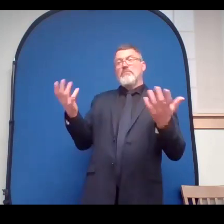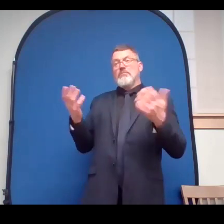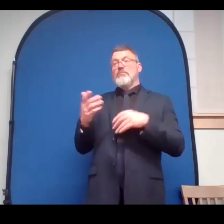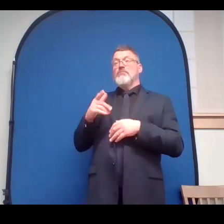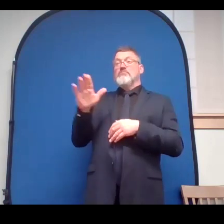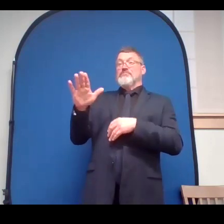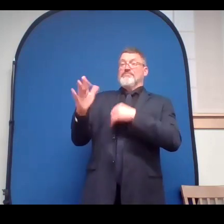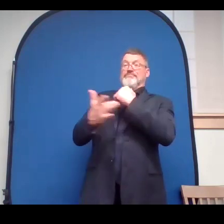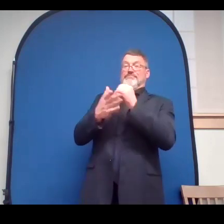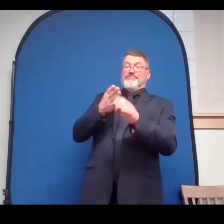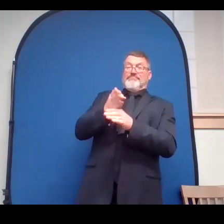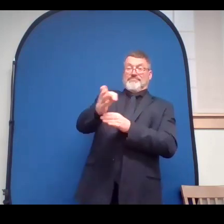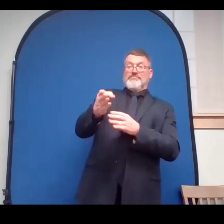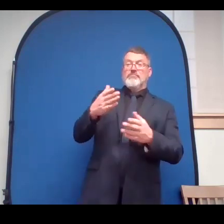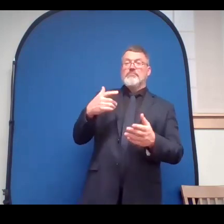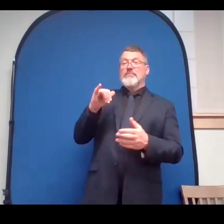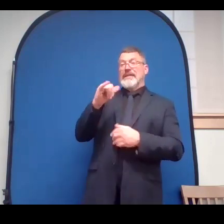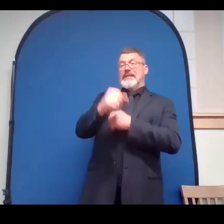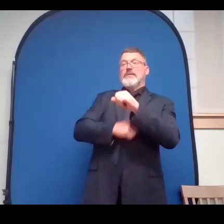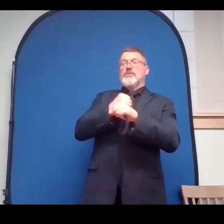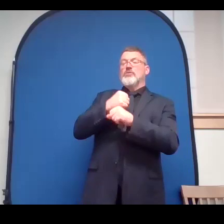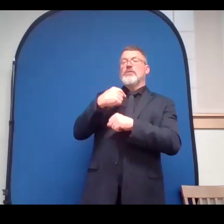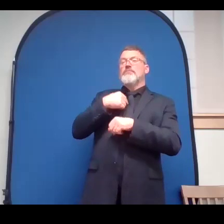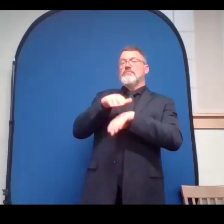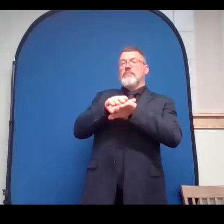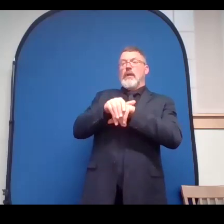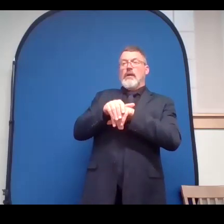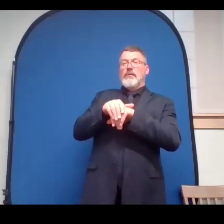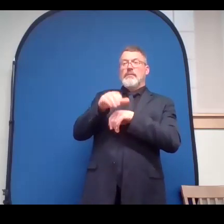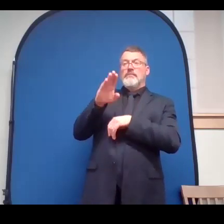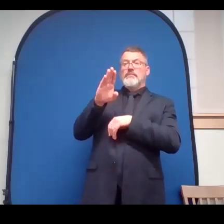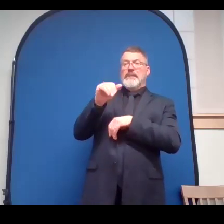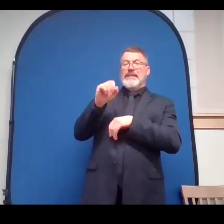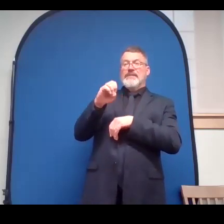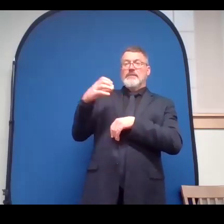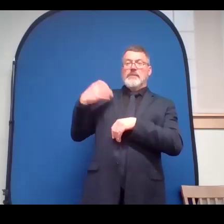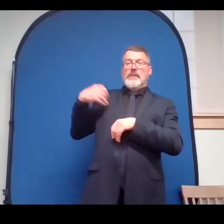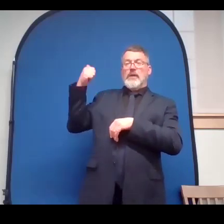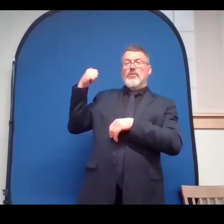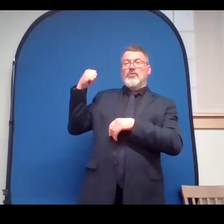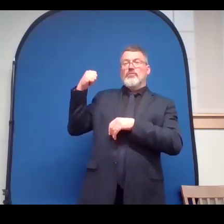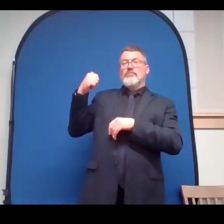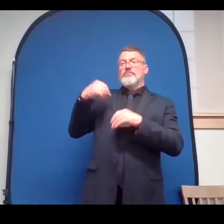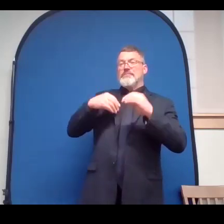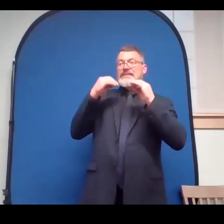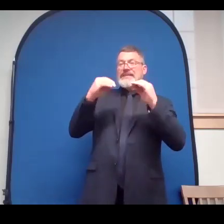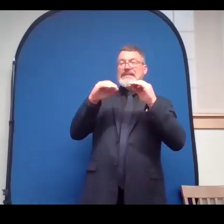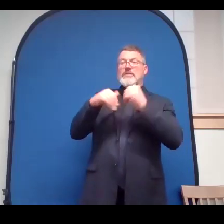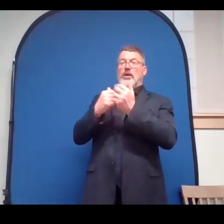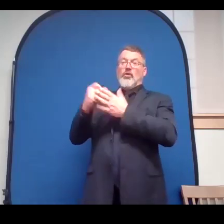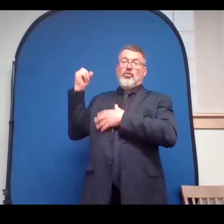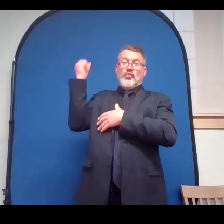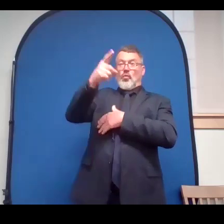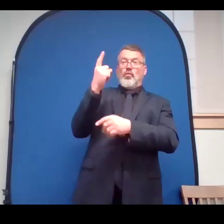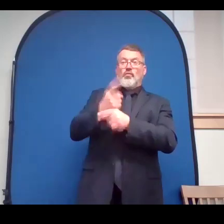year, you have mock bays, you have instruction on the proper throwing, which we use. We call them